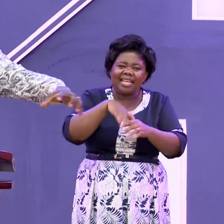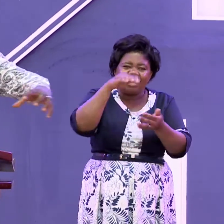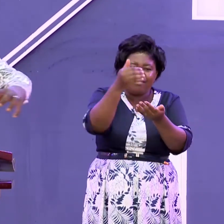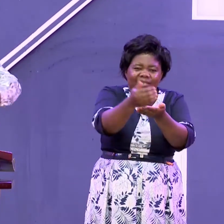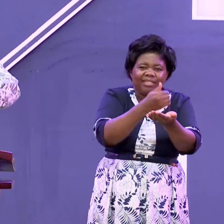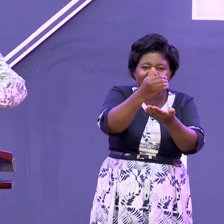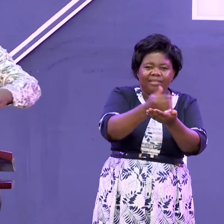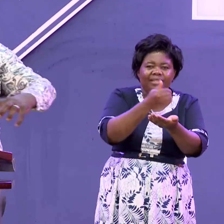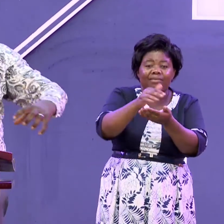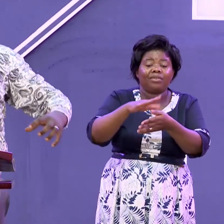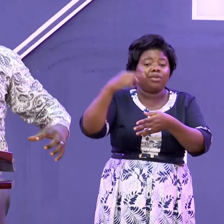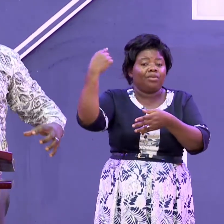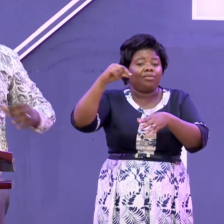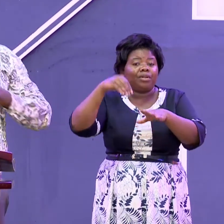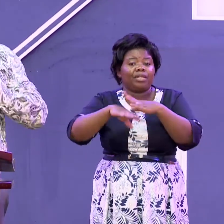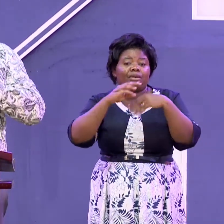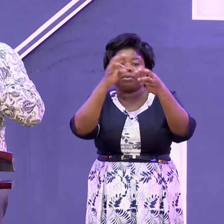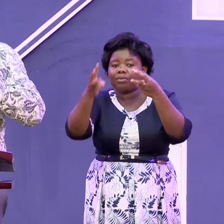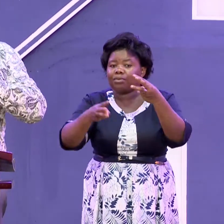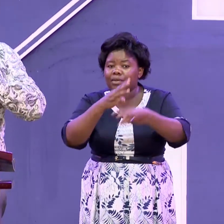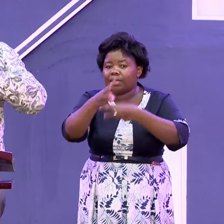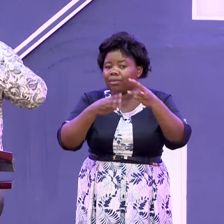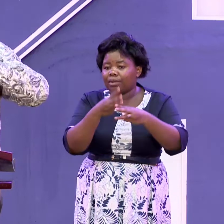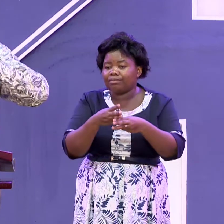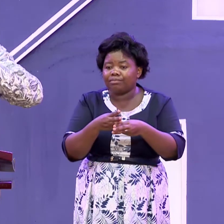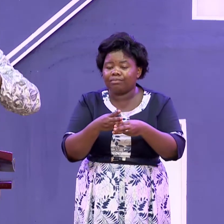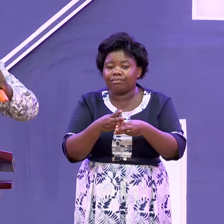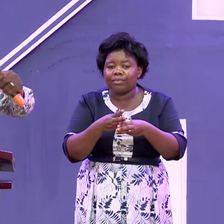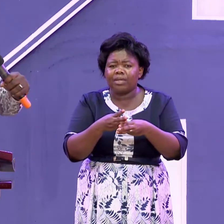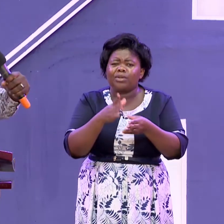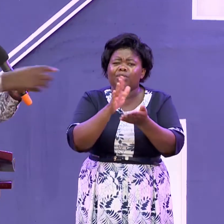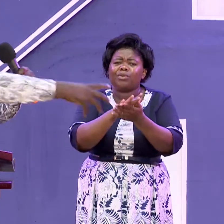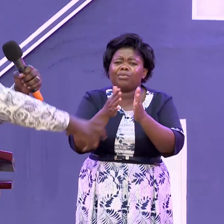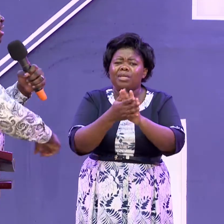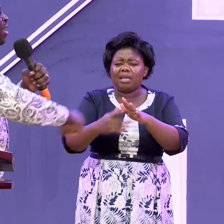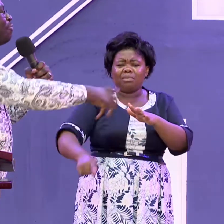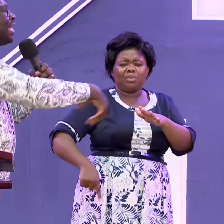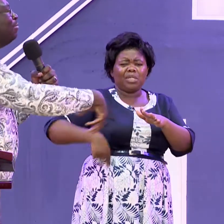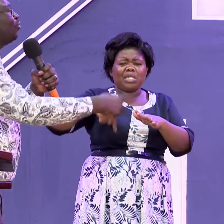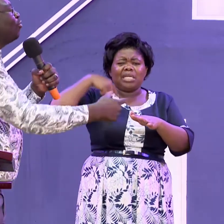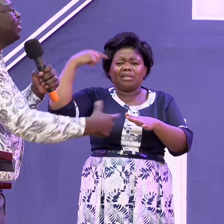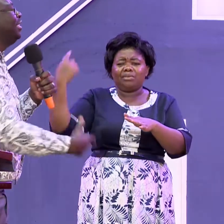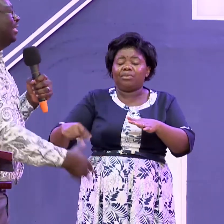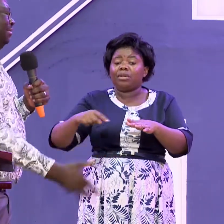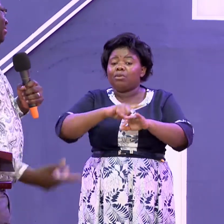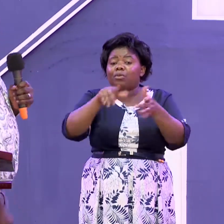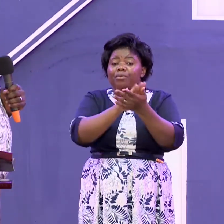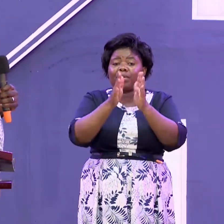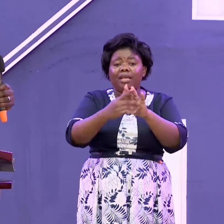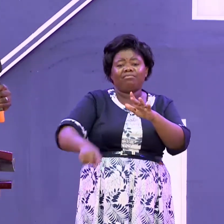earth. Temutuma bya bugagga bya mwewane eno kunsi. So greedy. We have become so